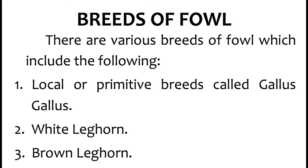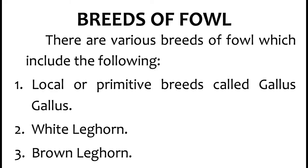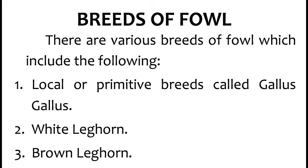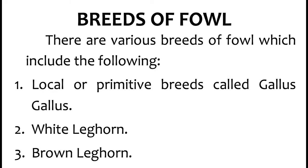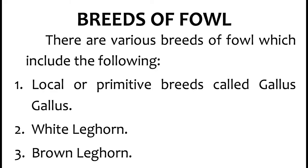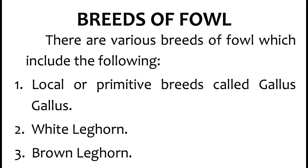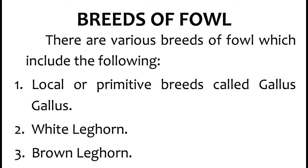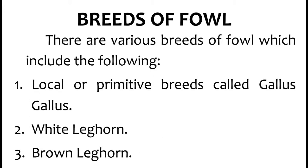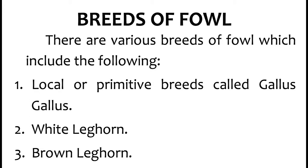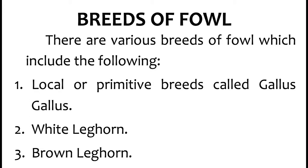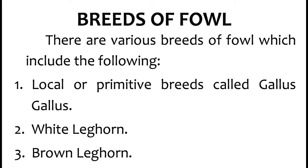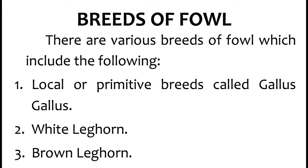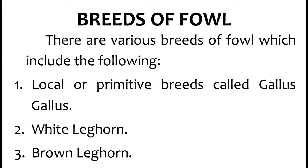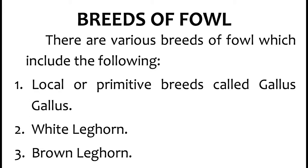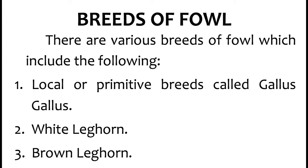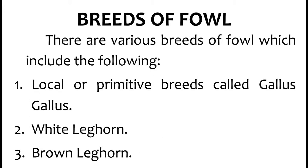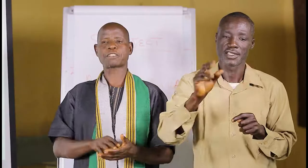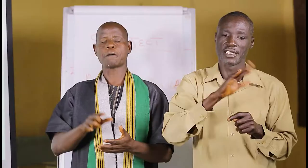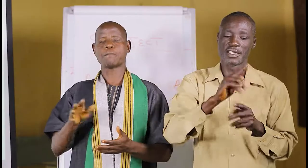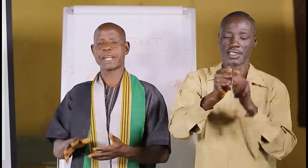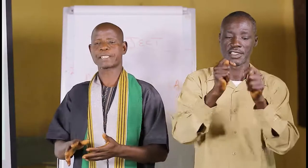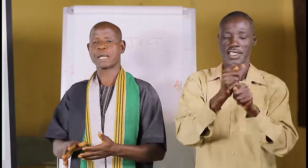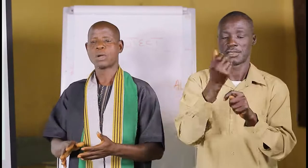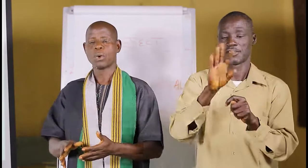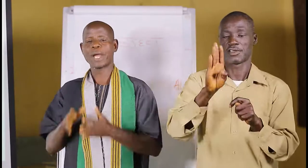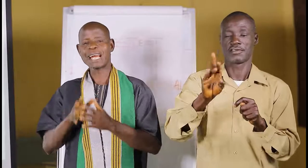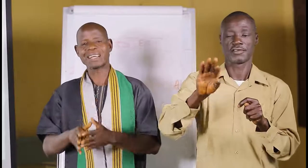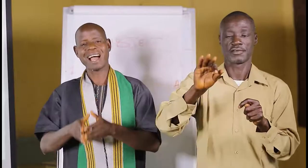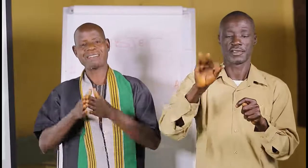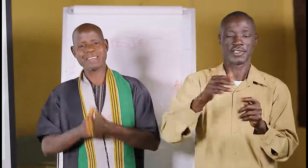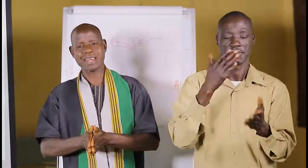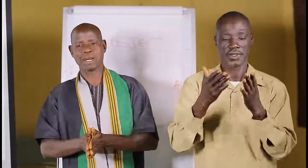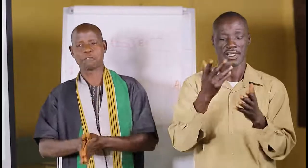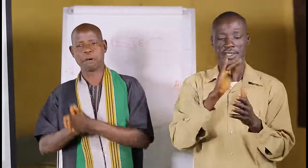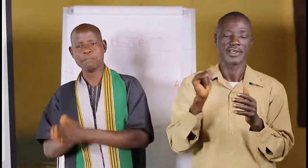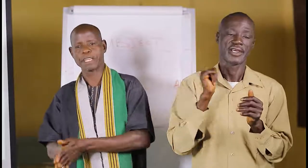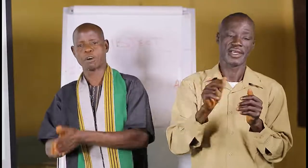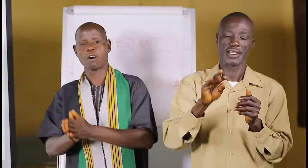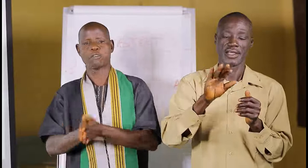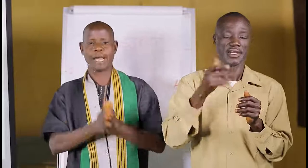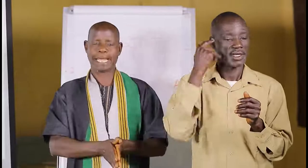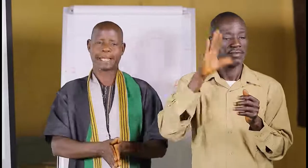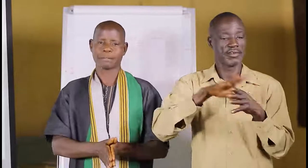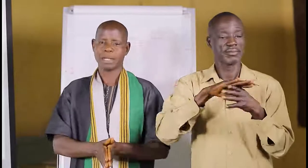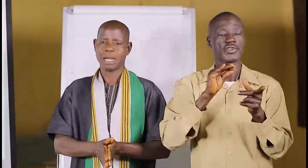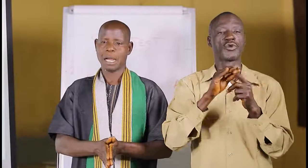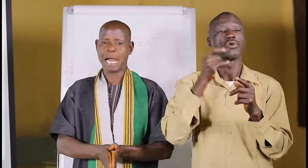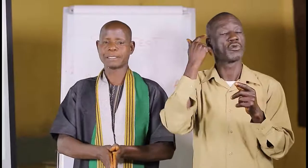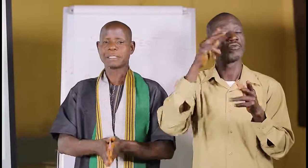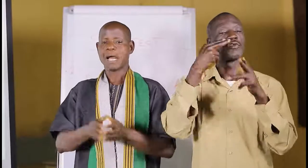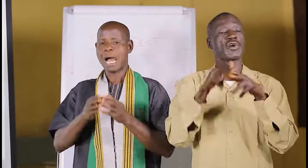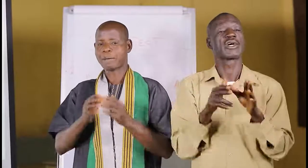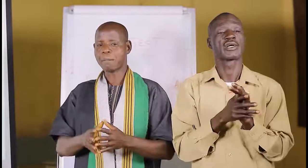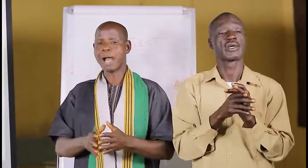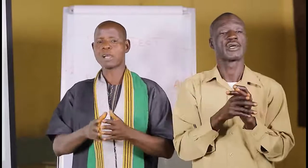the breeds and the types of breeds, whether they are reared for meat or for egg.